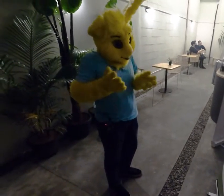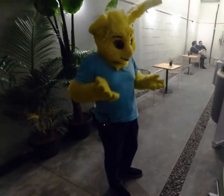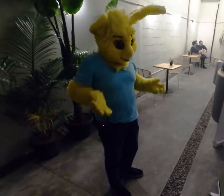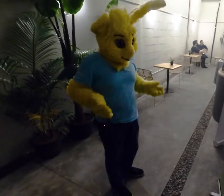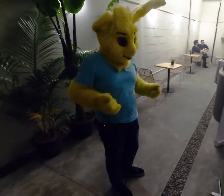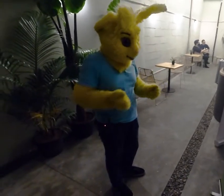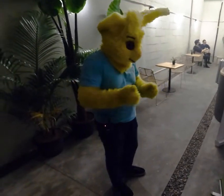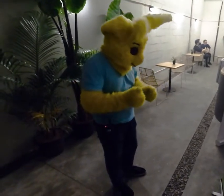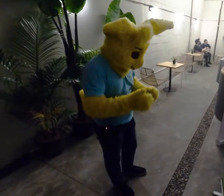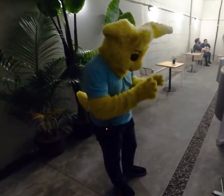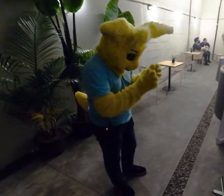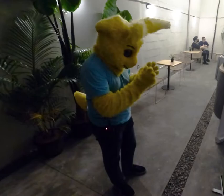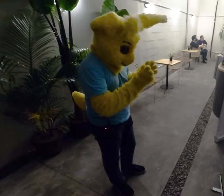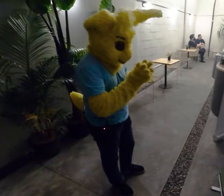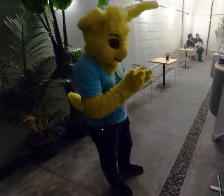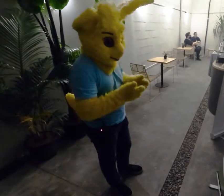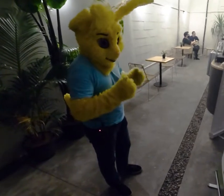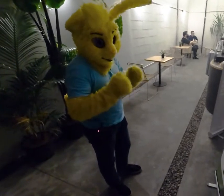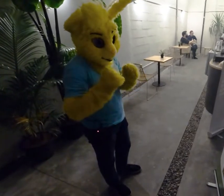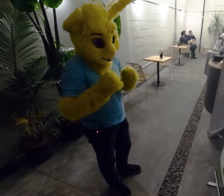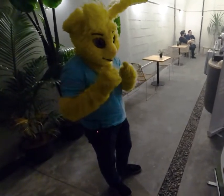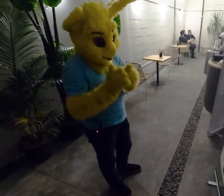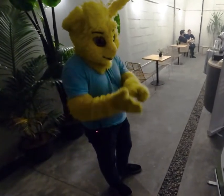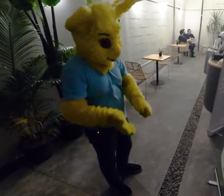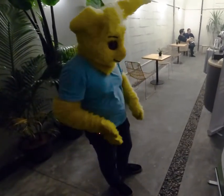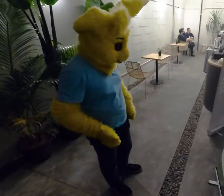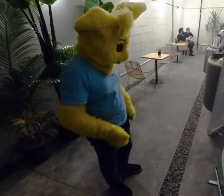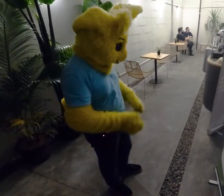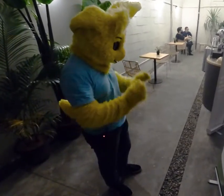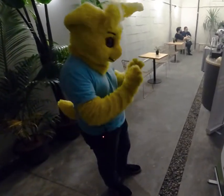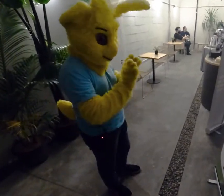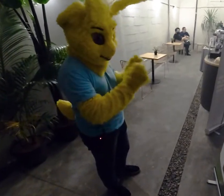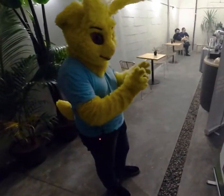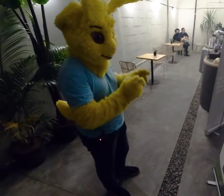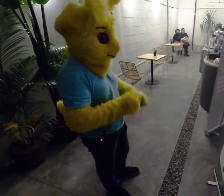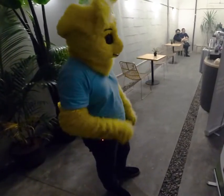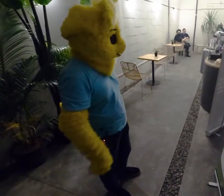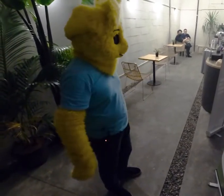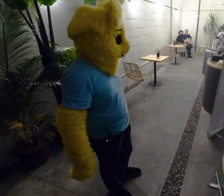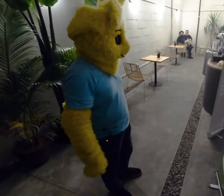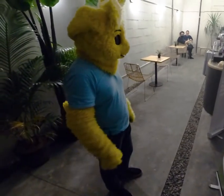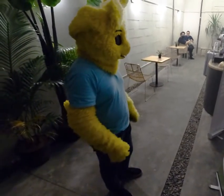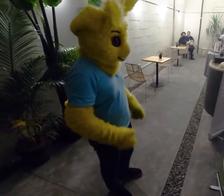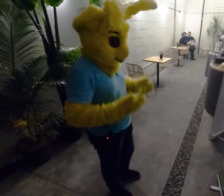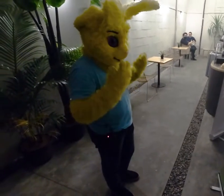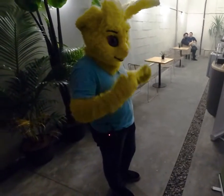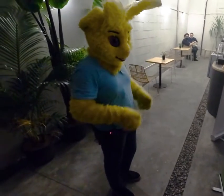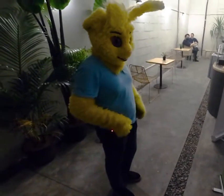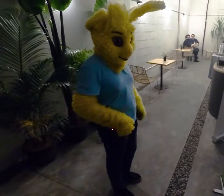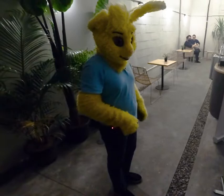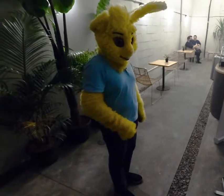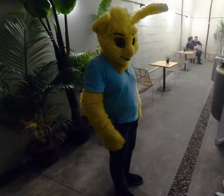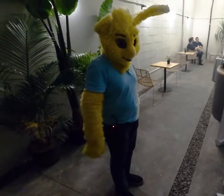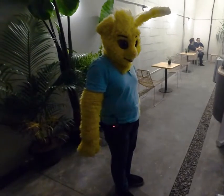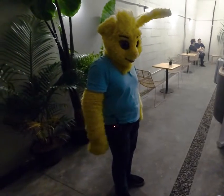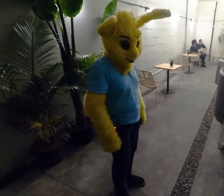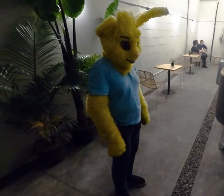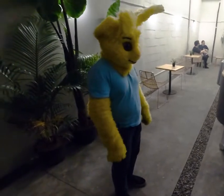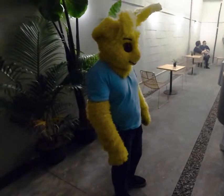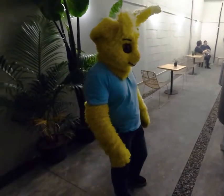obscured but i have i have to say this is very fun and yeah actually it's